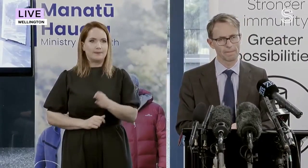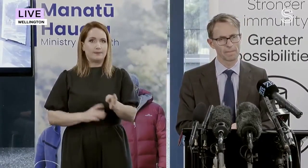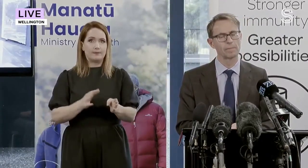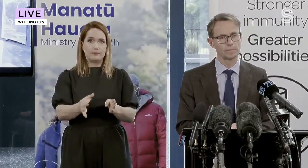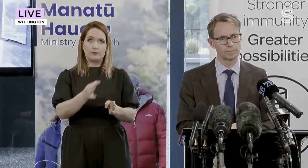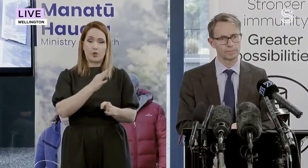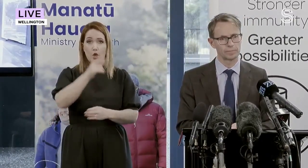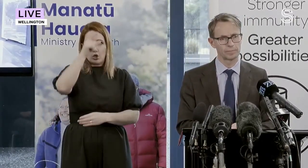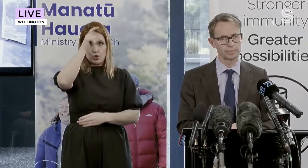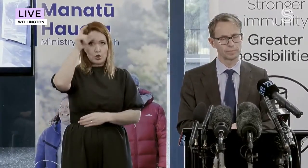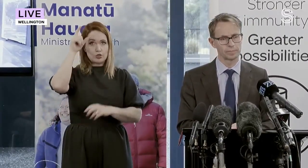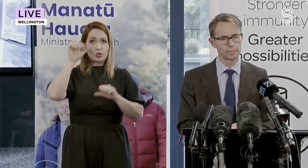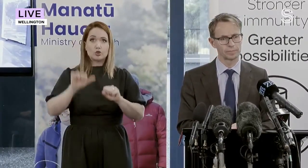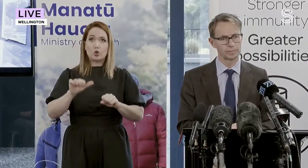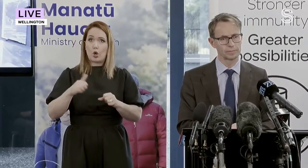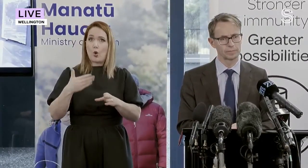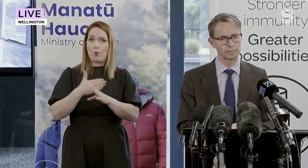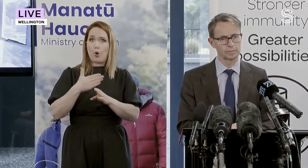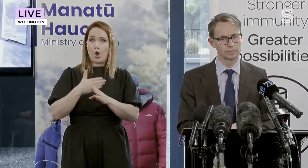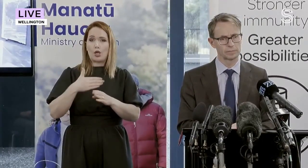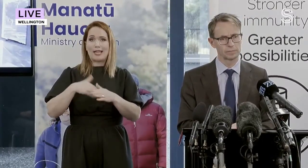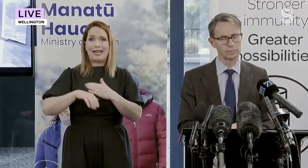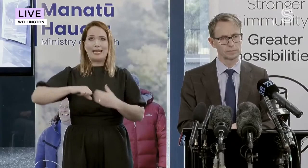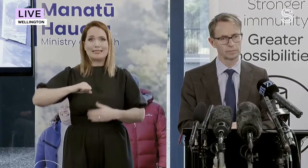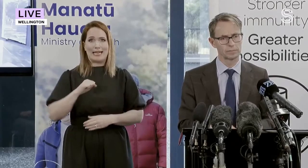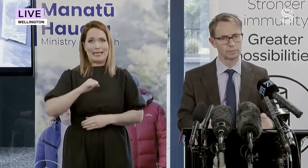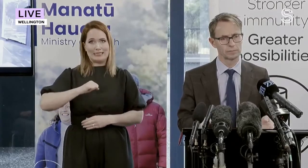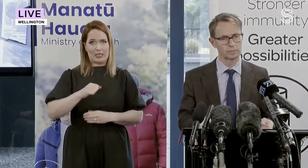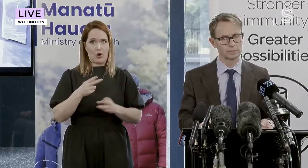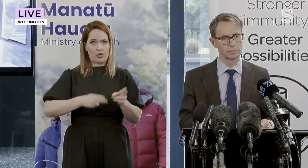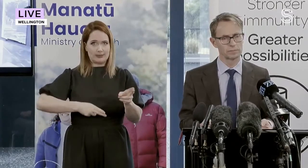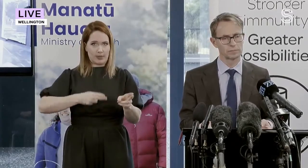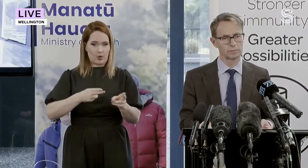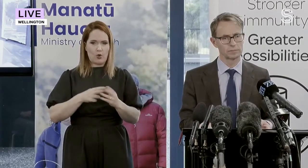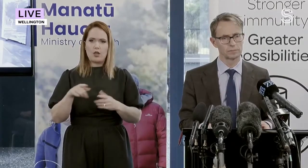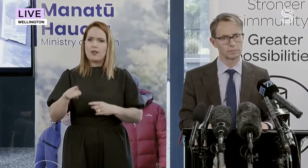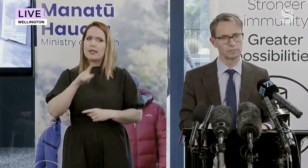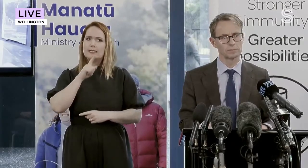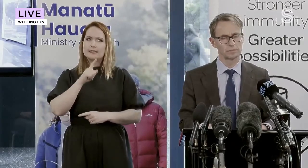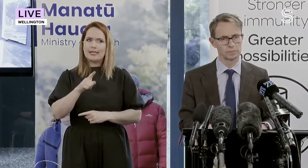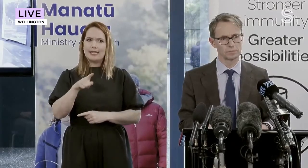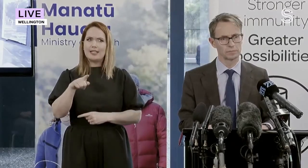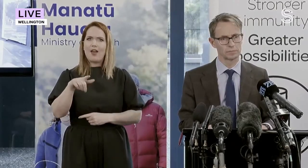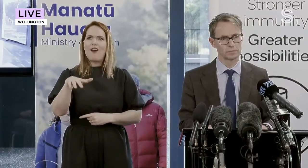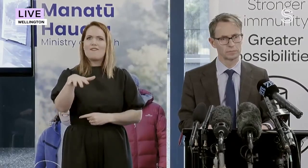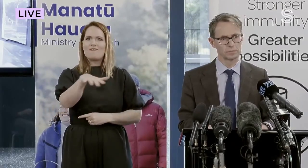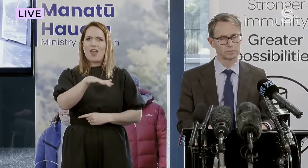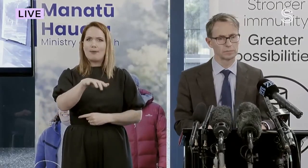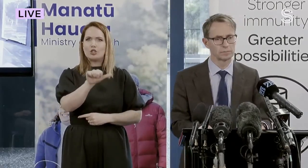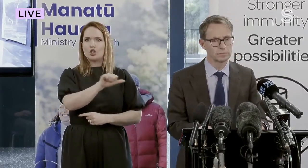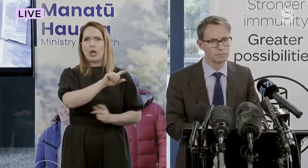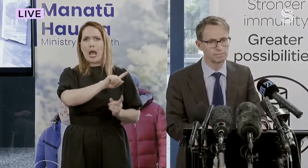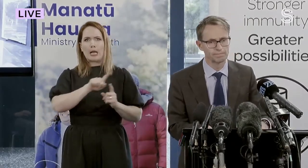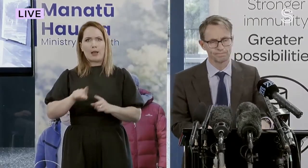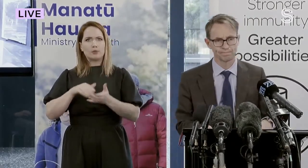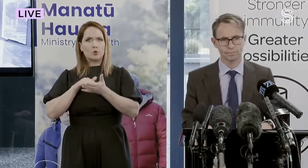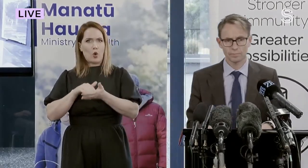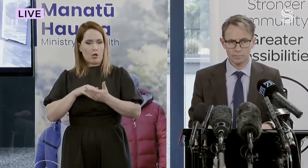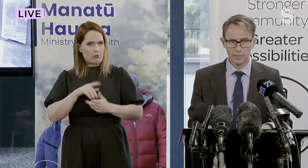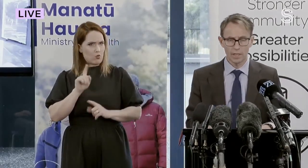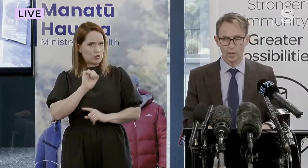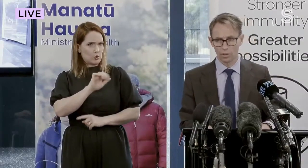students working at Dunedin Hospital, the Nurses Organisation says families of patients should be brought in to help instead. What's your view on that? Is that